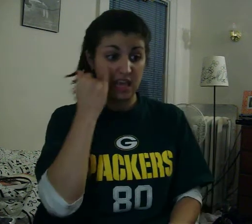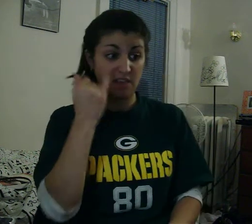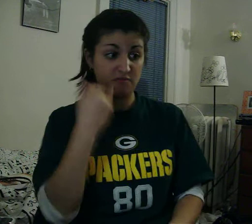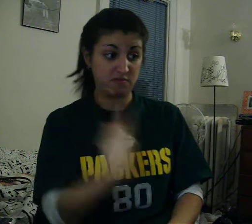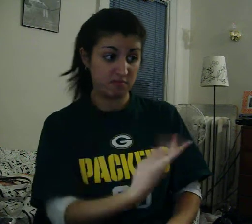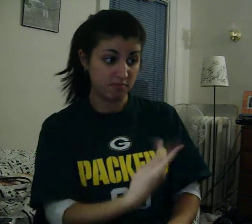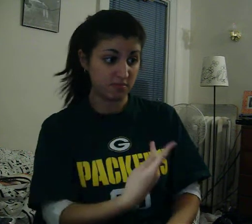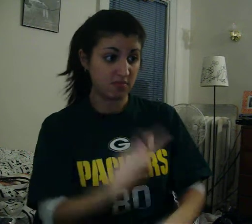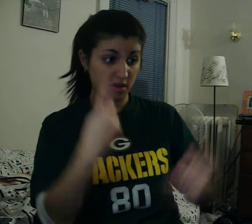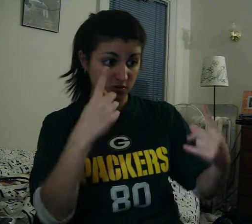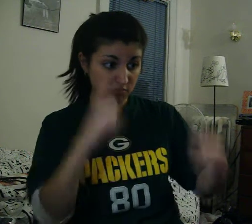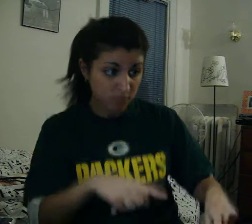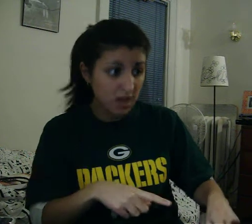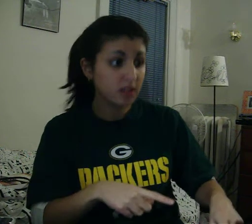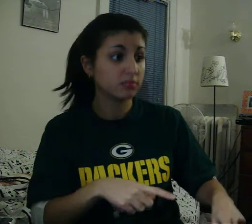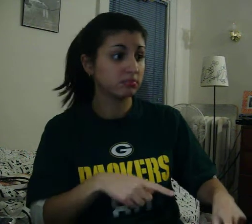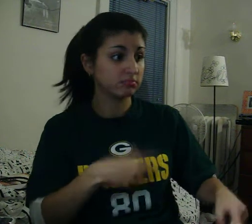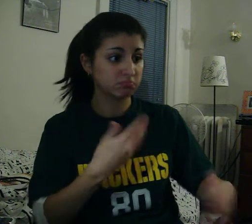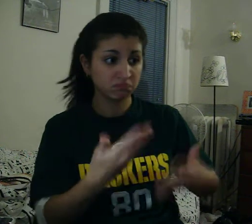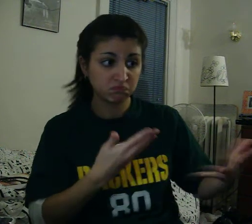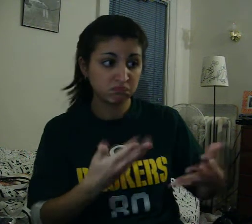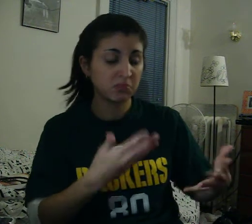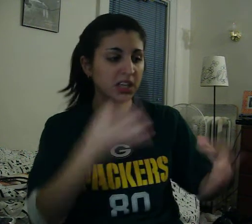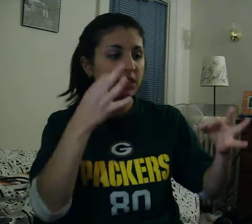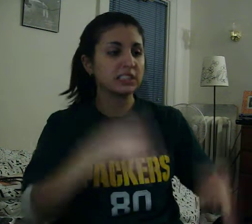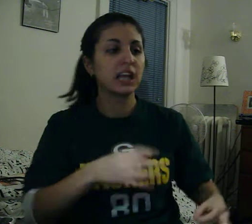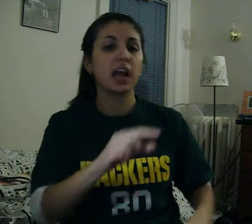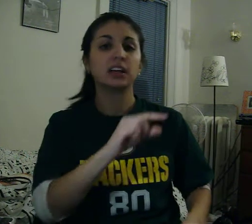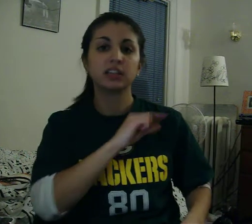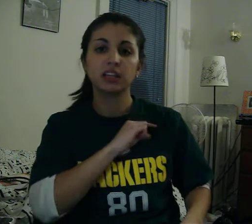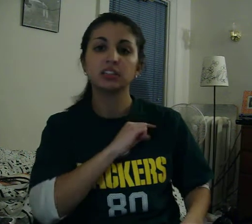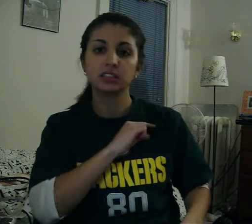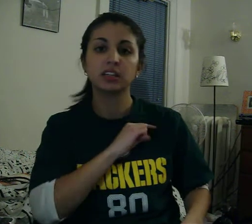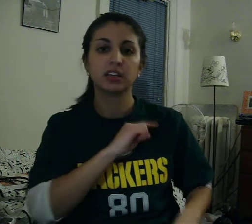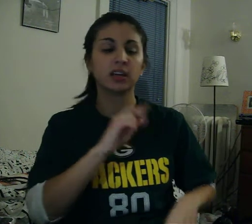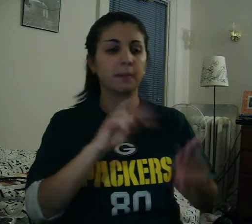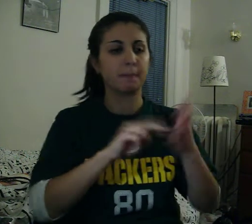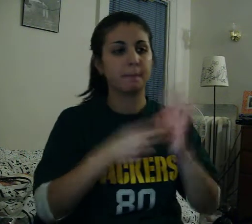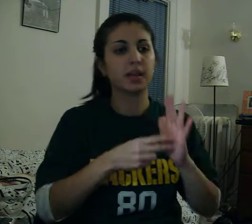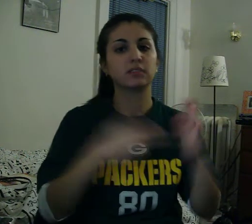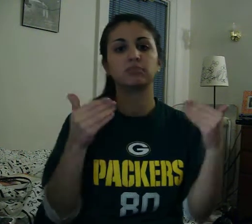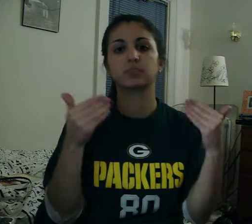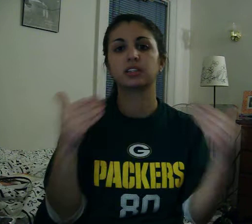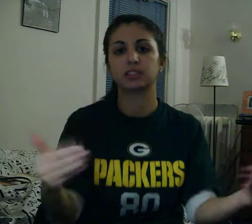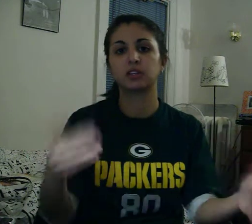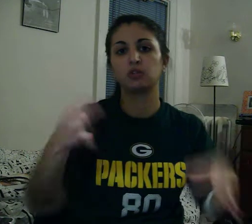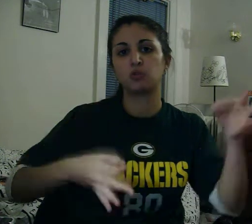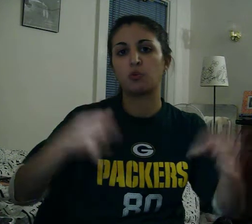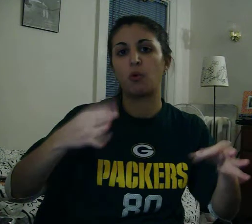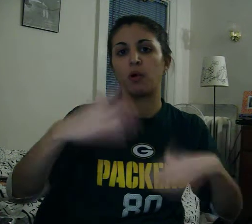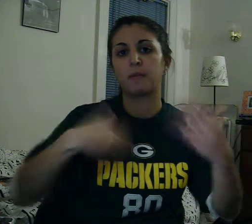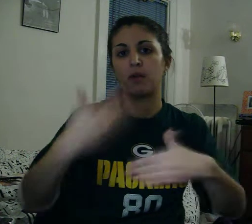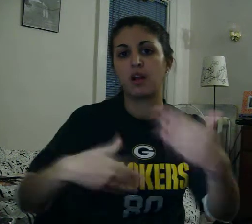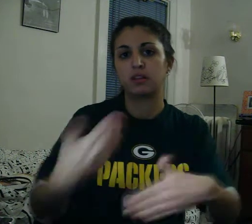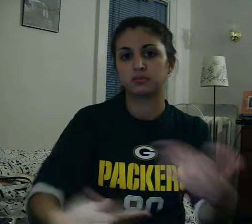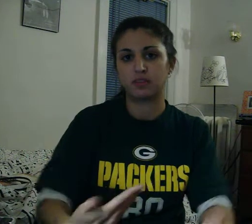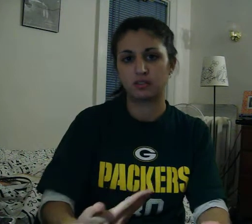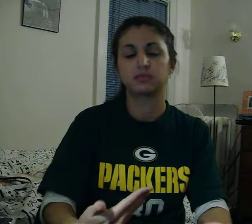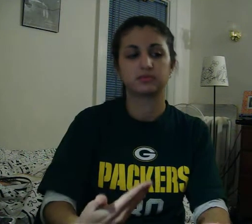an arraignment. It's also during that time that the charges can be